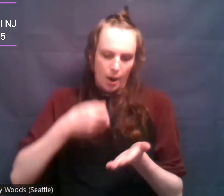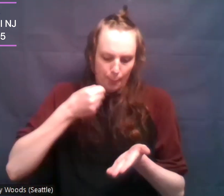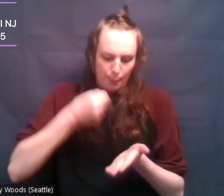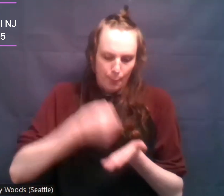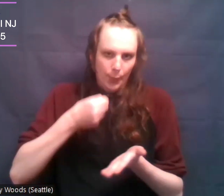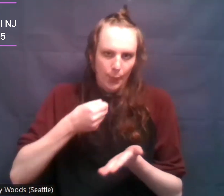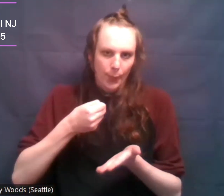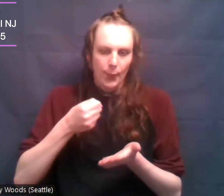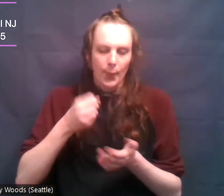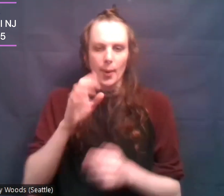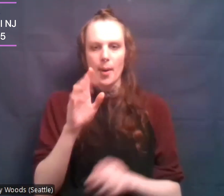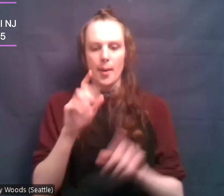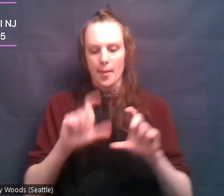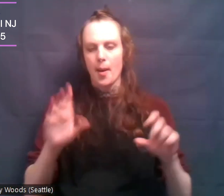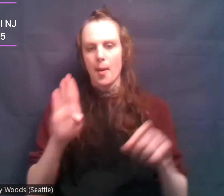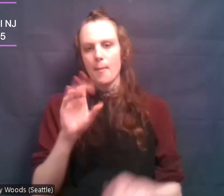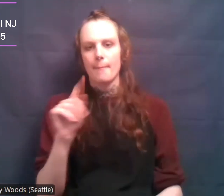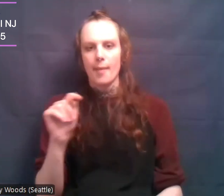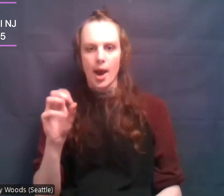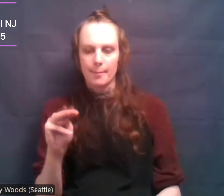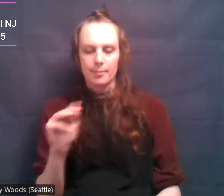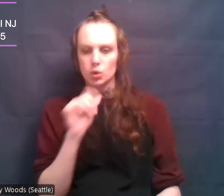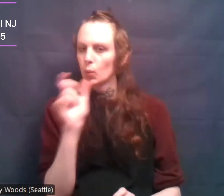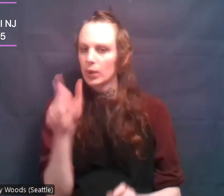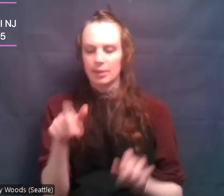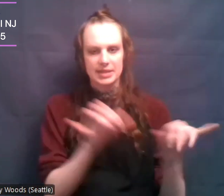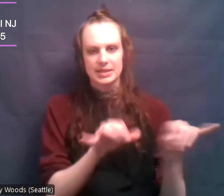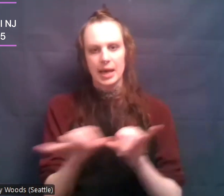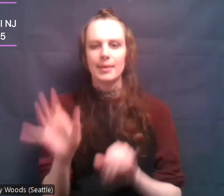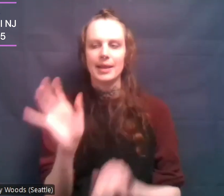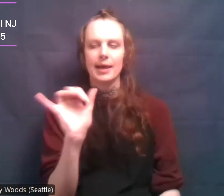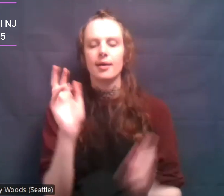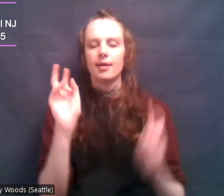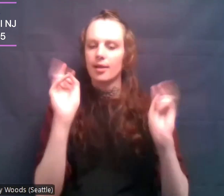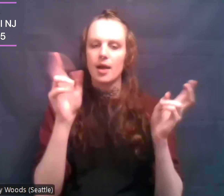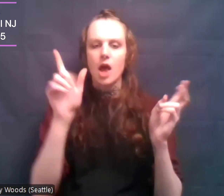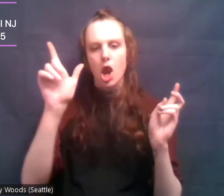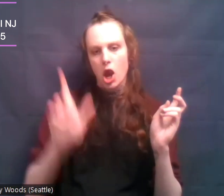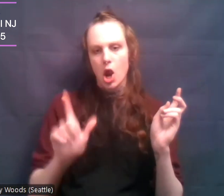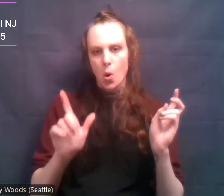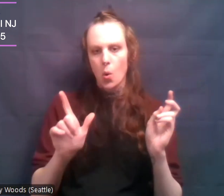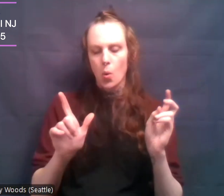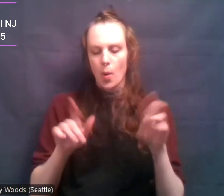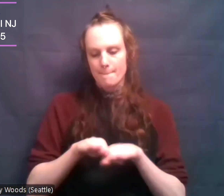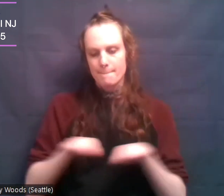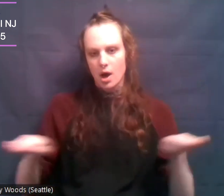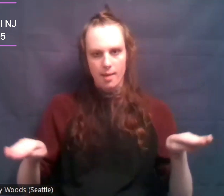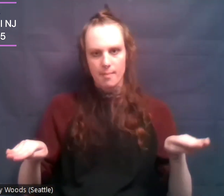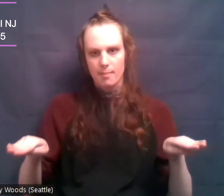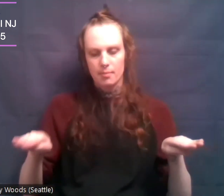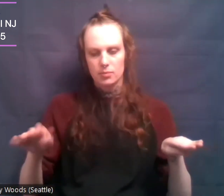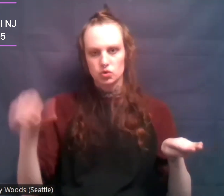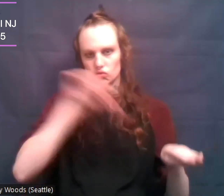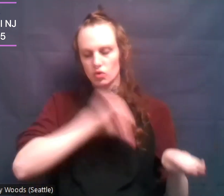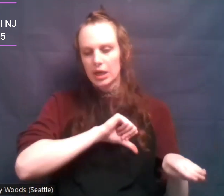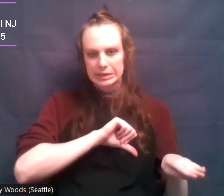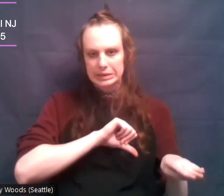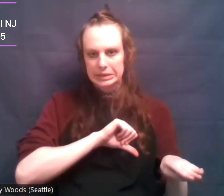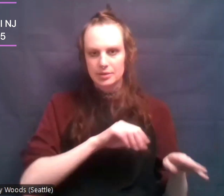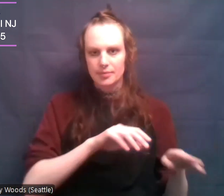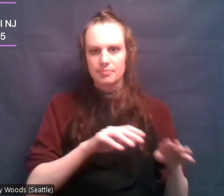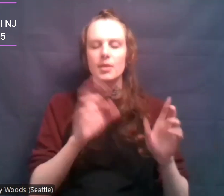people, low bottom drunks, like I just like I'm consider like a lot of people have told me I'm a low bottom